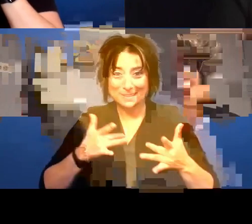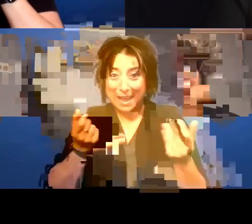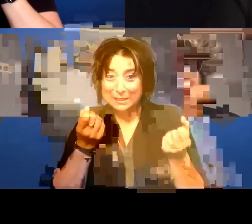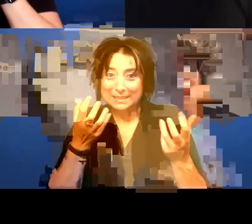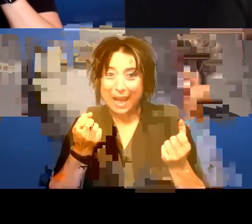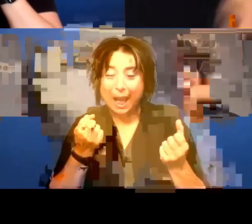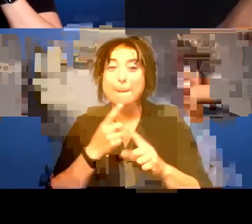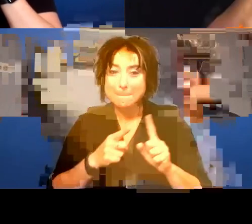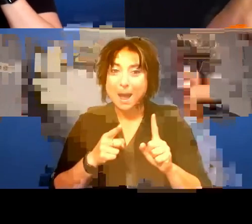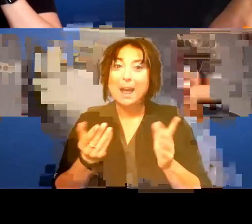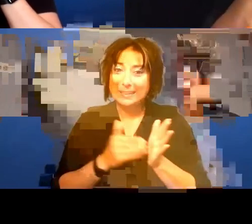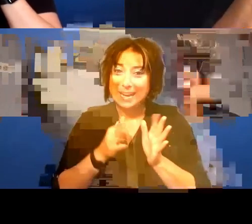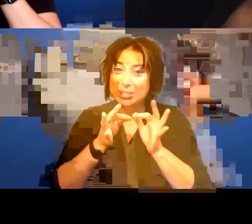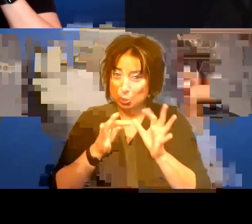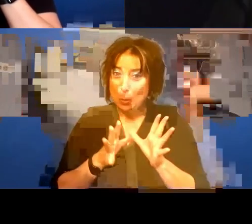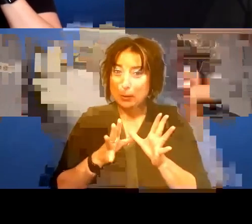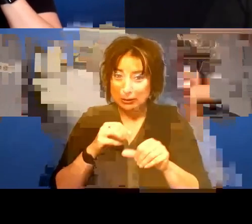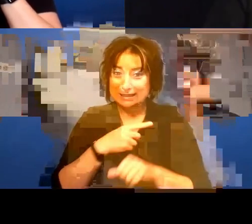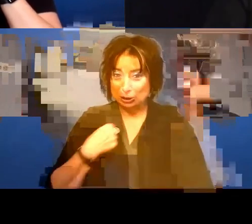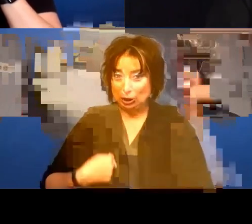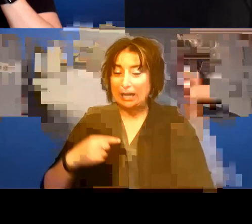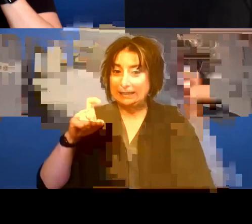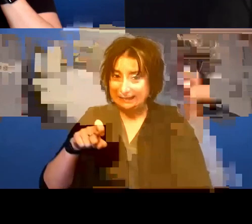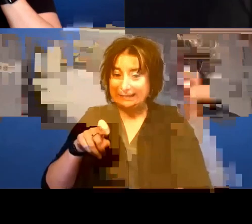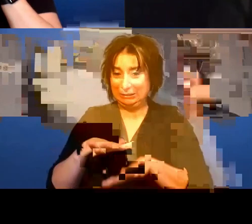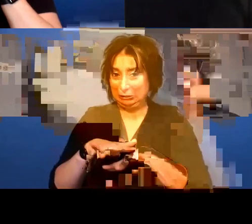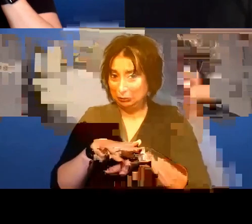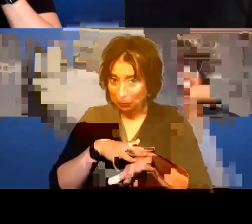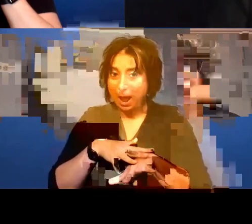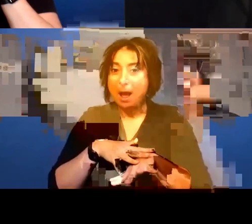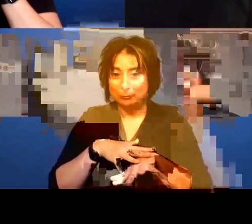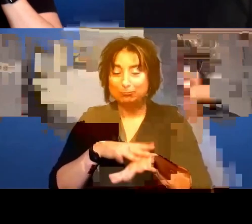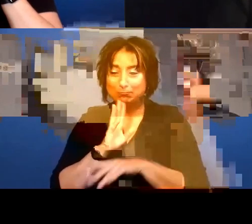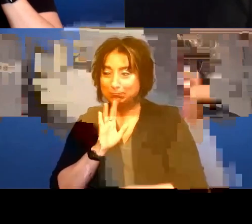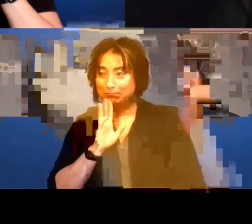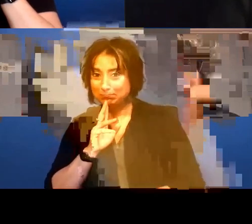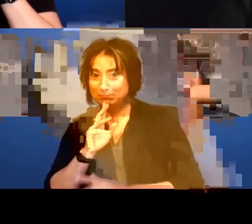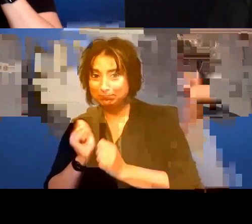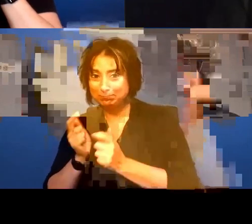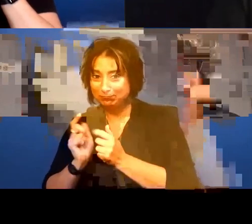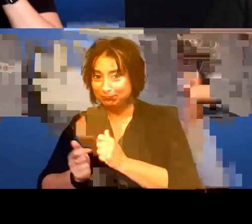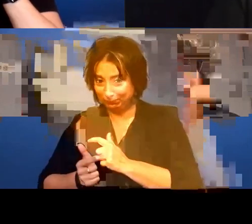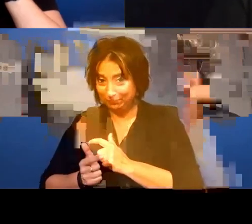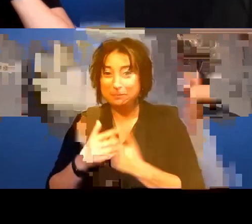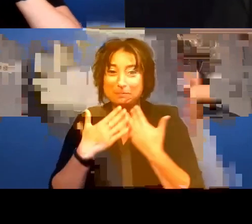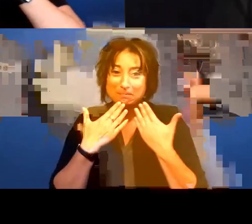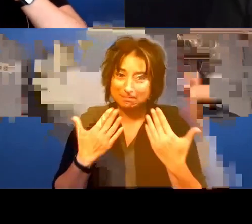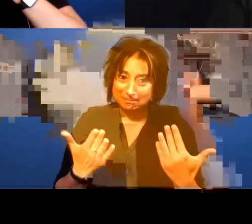our interpreters in China just need them to slow down a little bit, okay? Thank you.